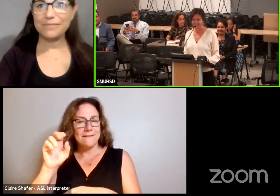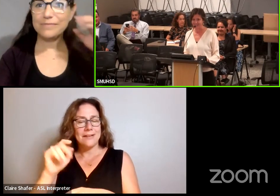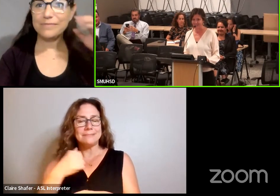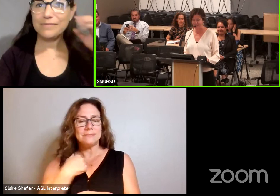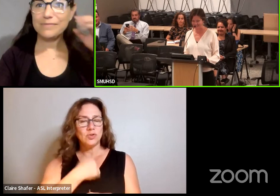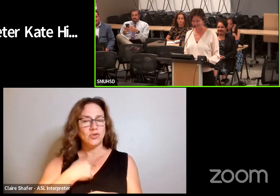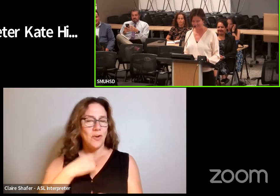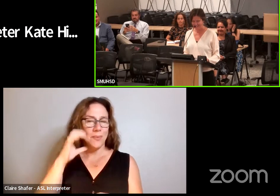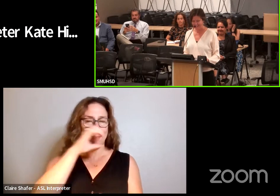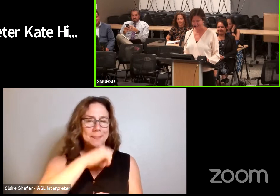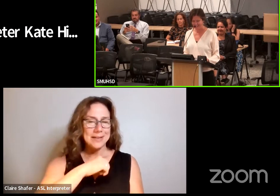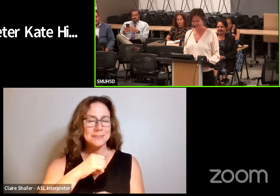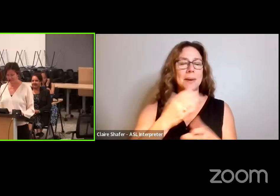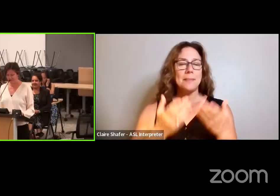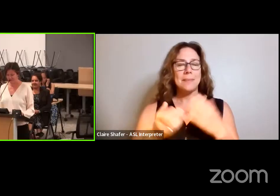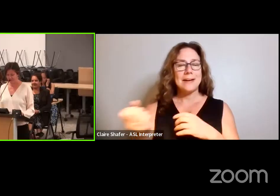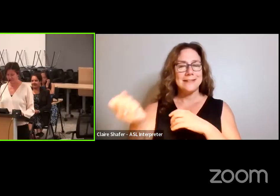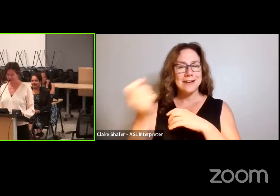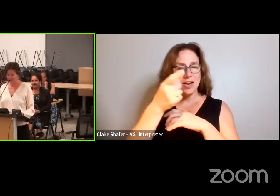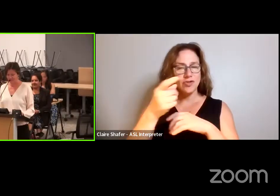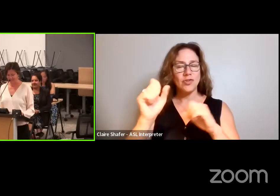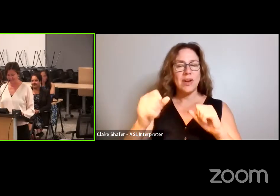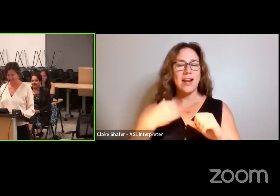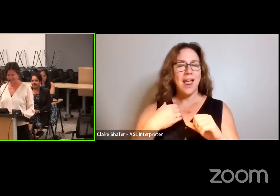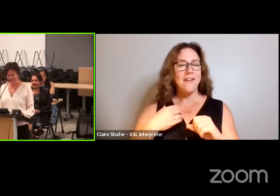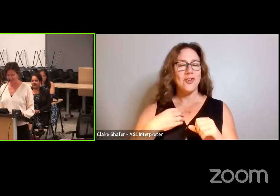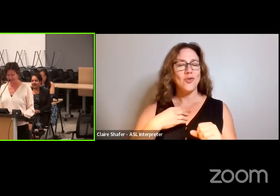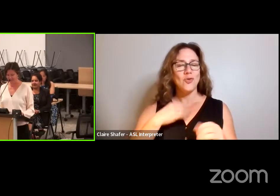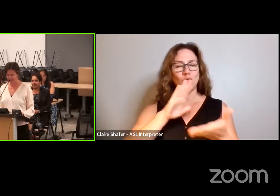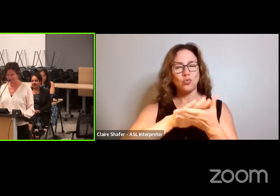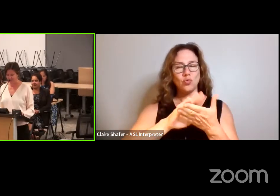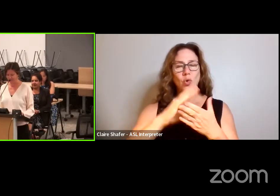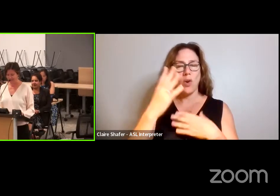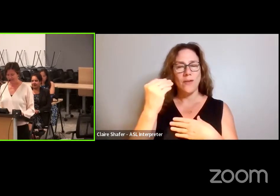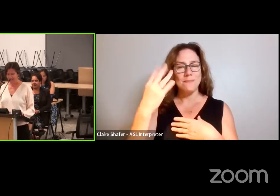by, get your school photo taken first day of school.